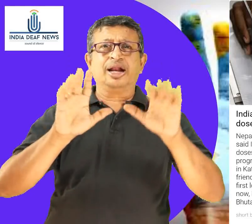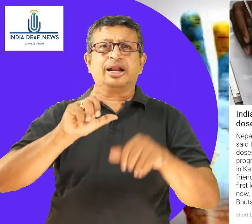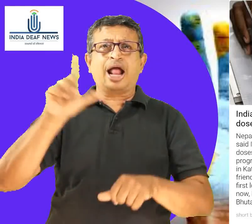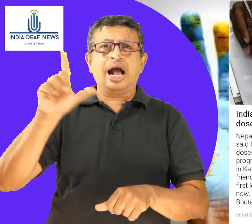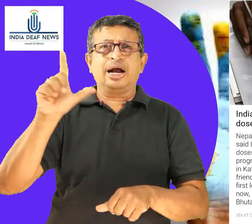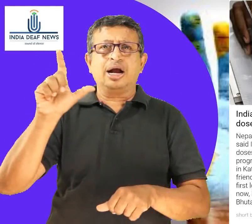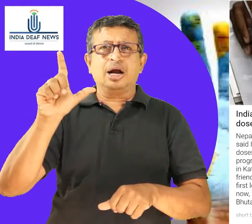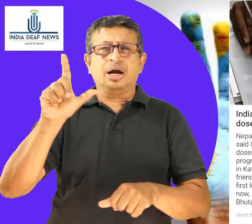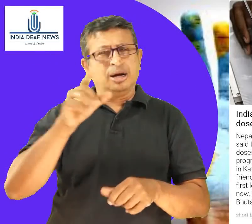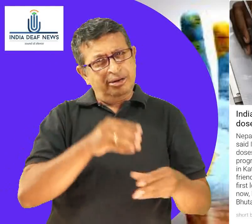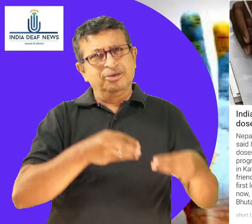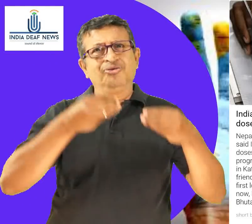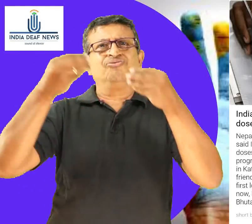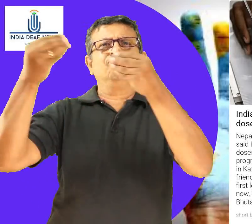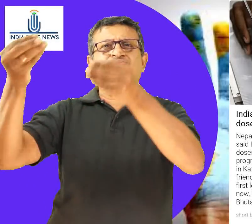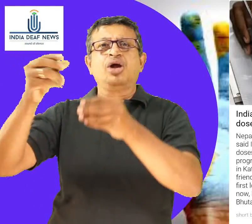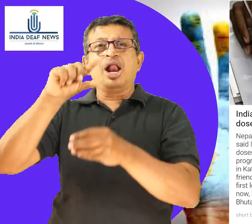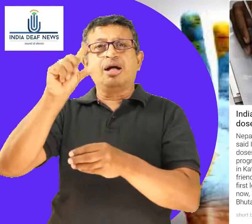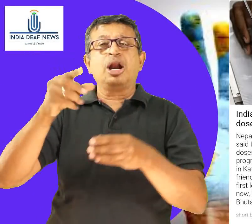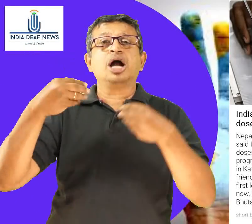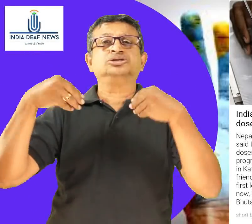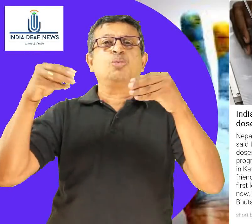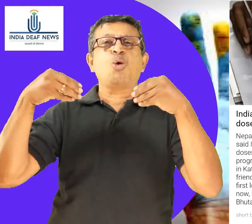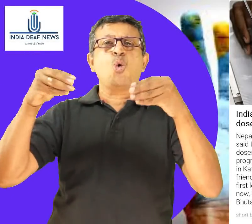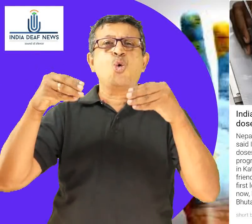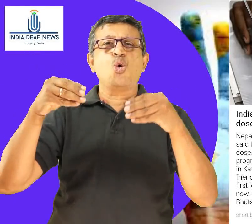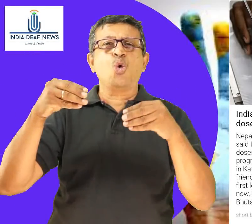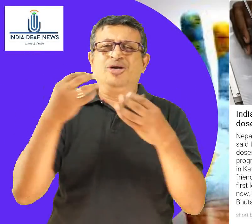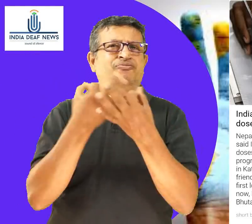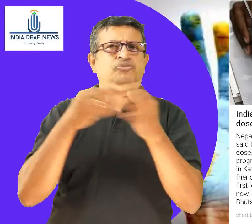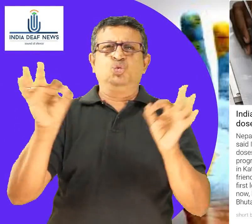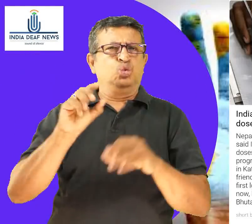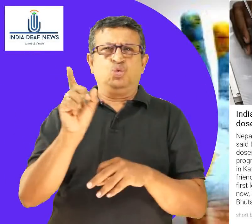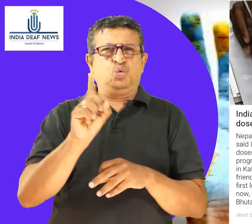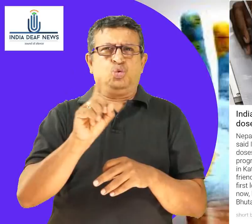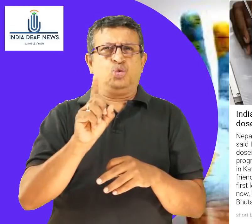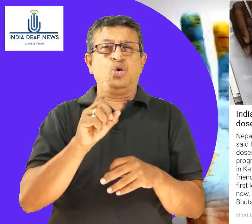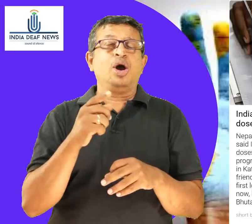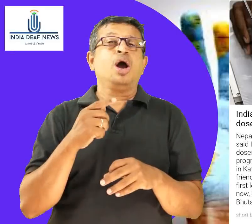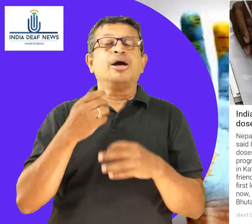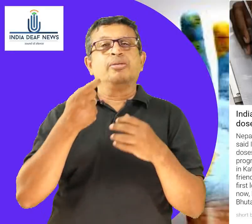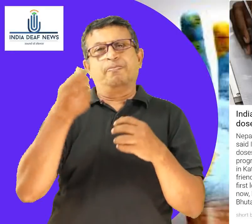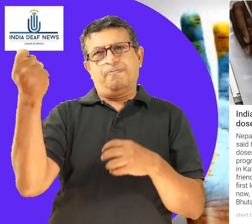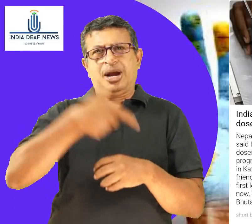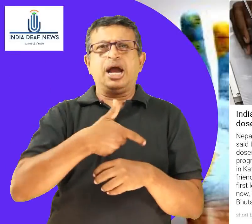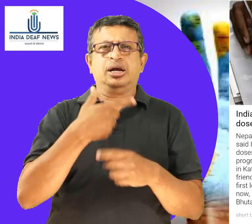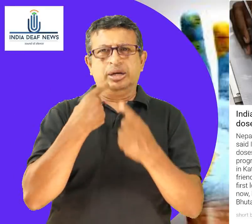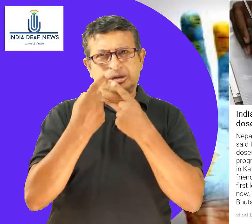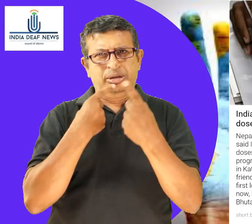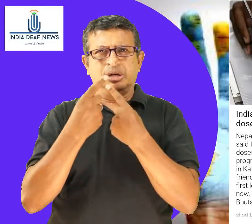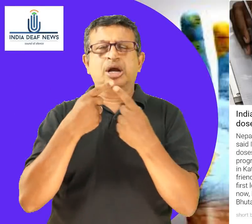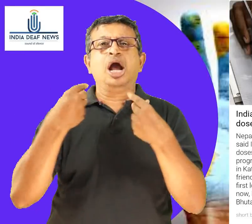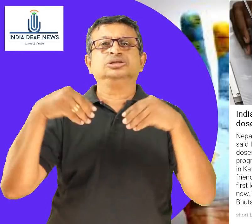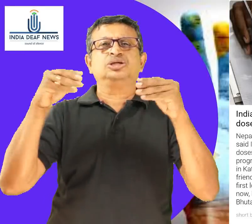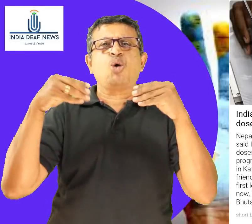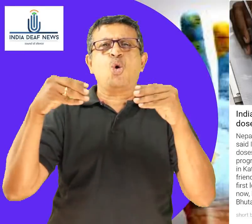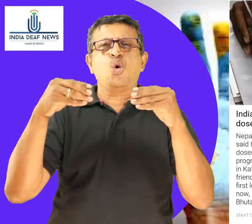10 lakh COVID-19 vaccine doses to the country under Vaccine Maitri program, adding that the vaccine will arrive in Kathmandu on